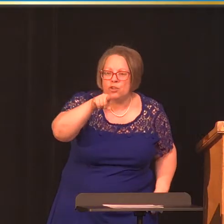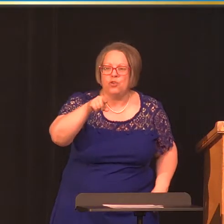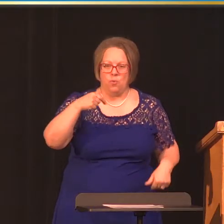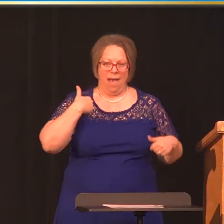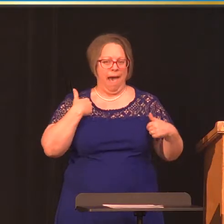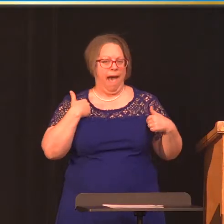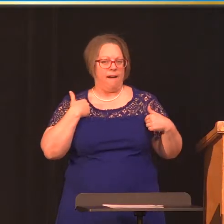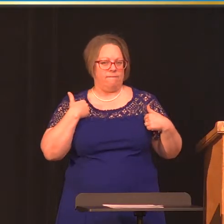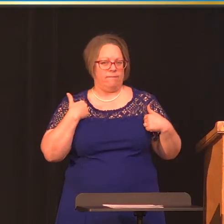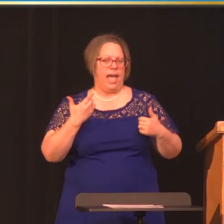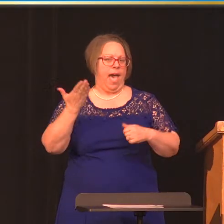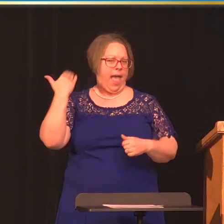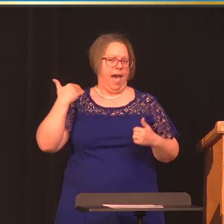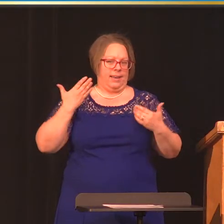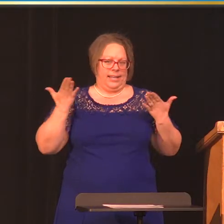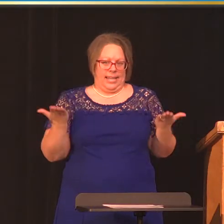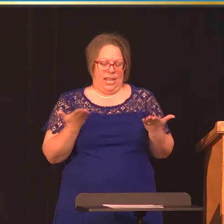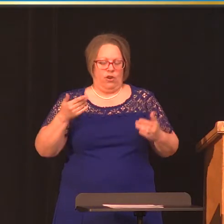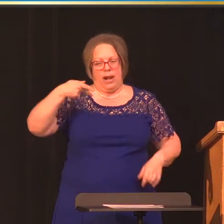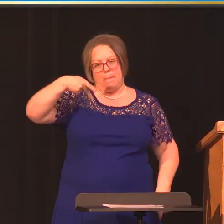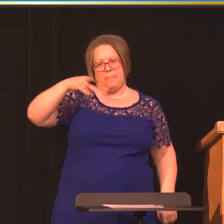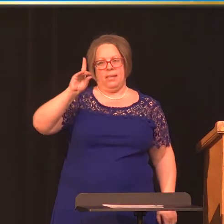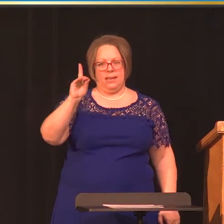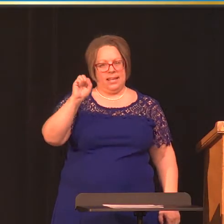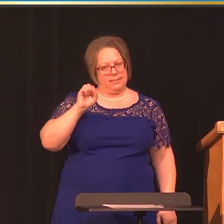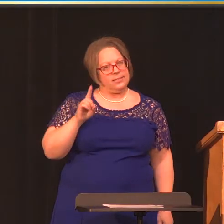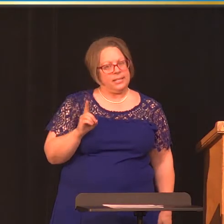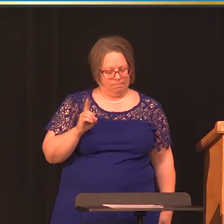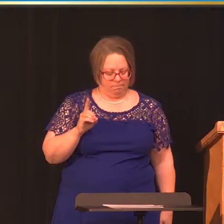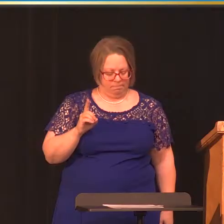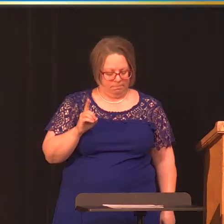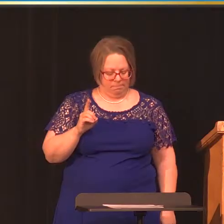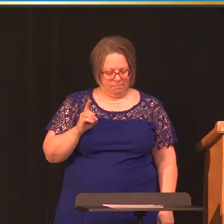journey that you have had here at PDSD.